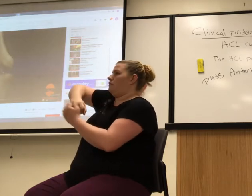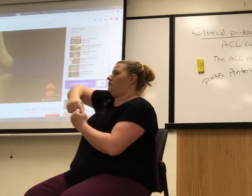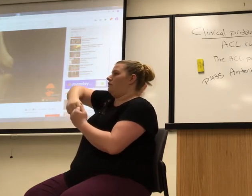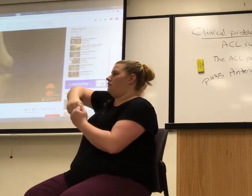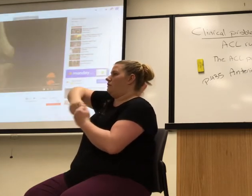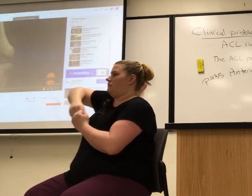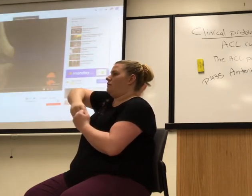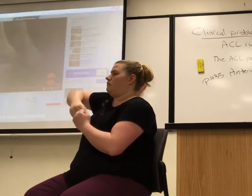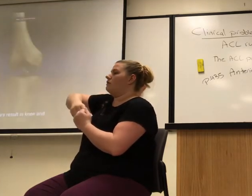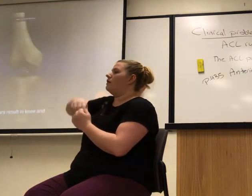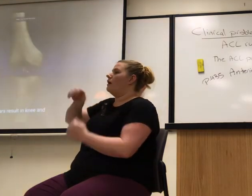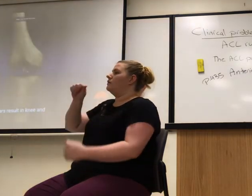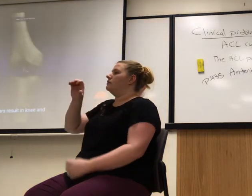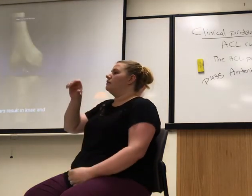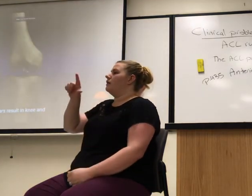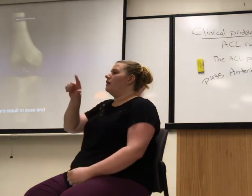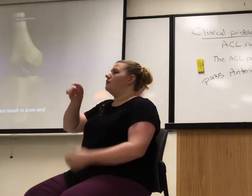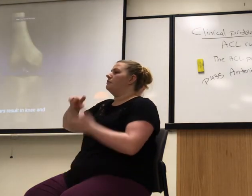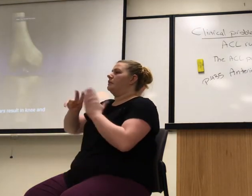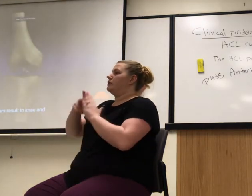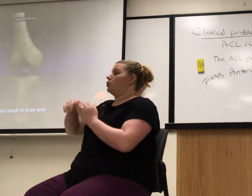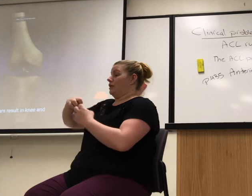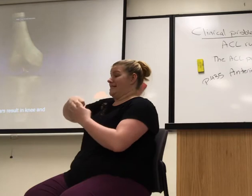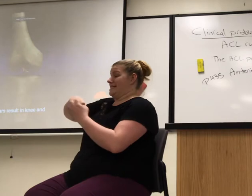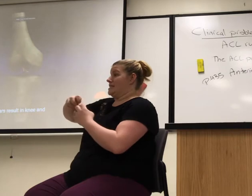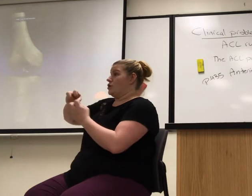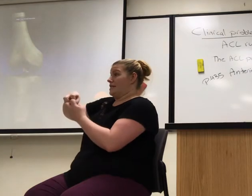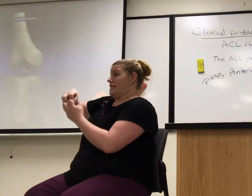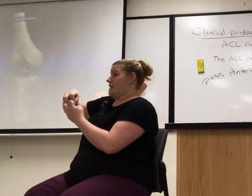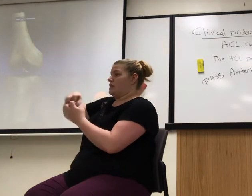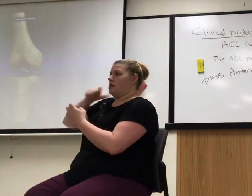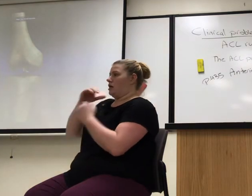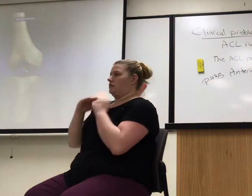ACL tears result in knee instability.